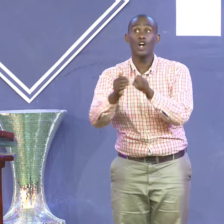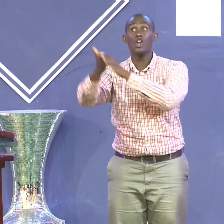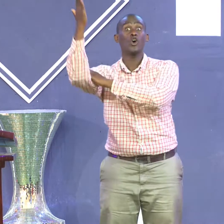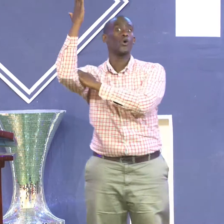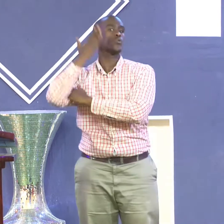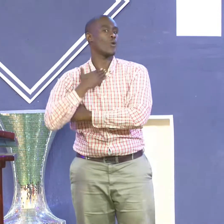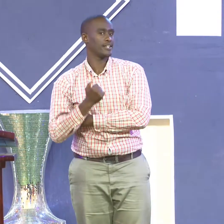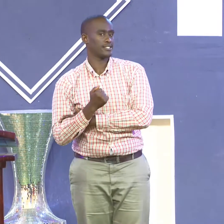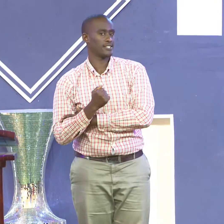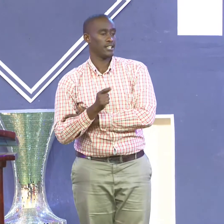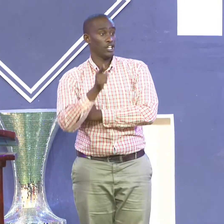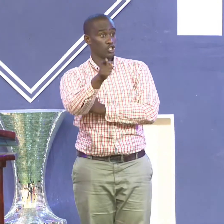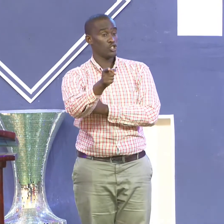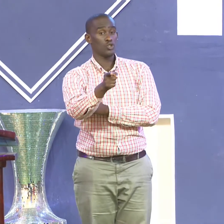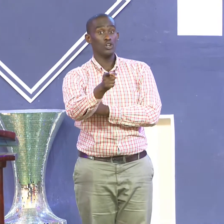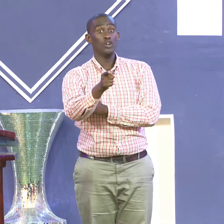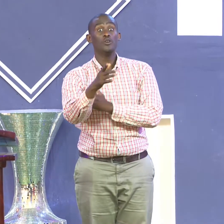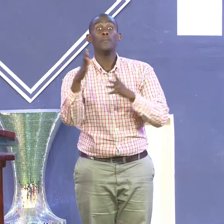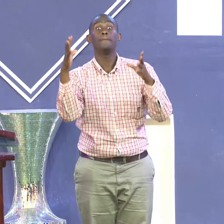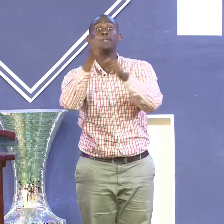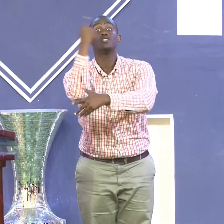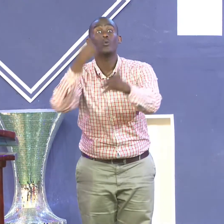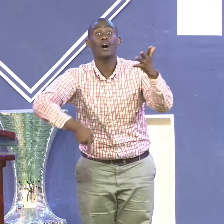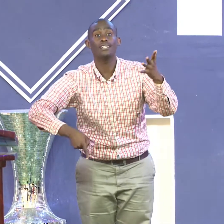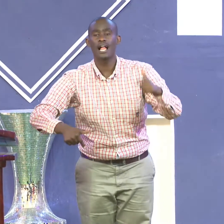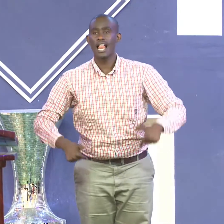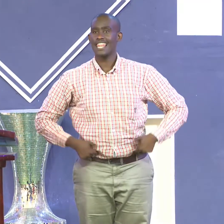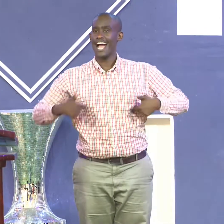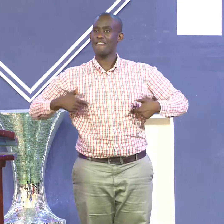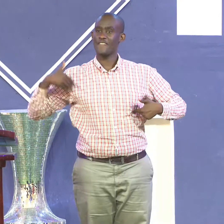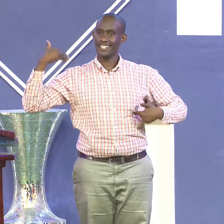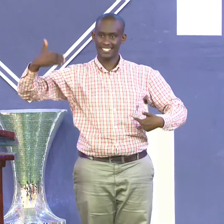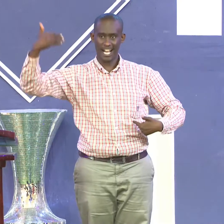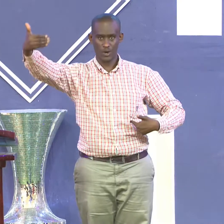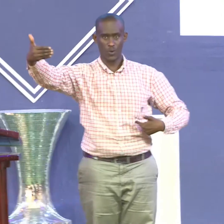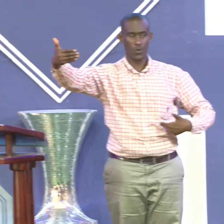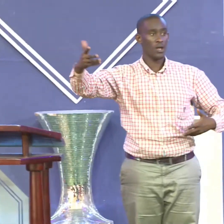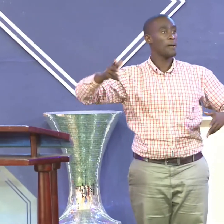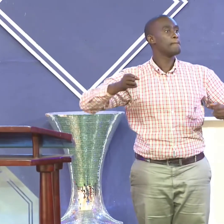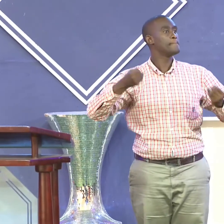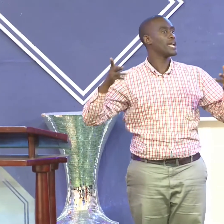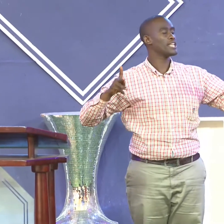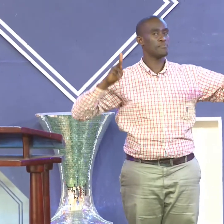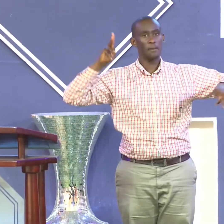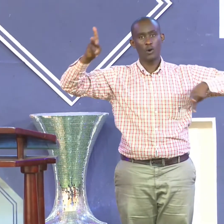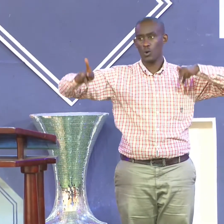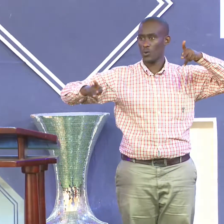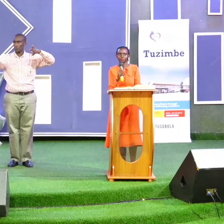expects you to do. And another thing, you're going to miss out on life eternal.